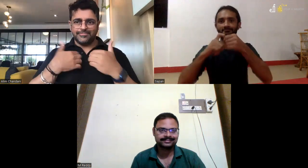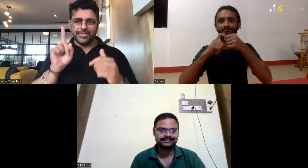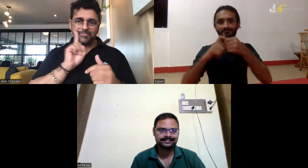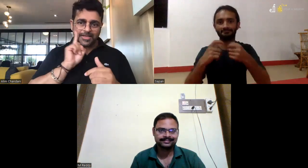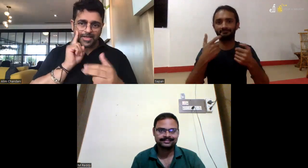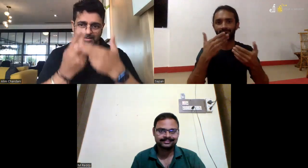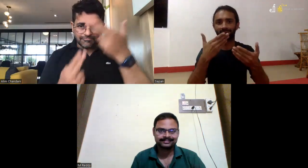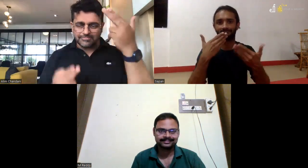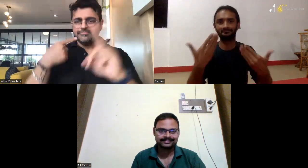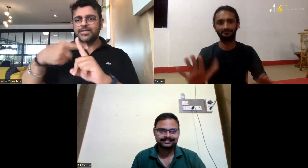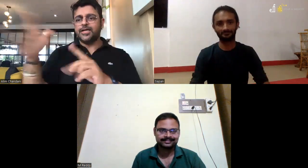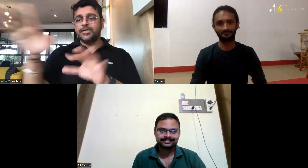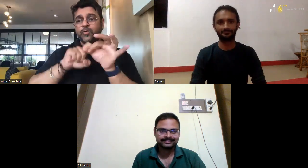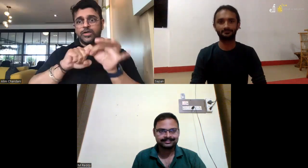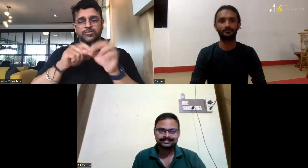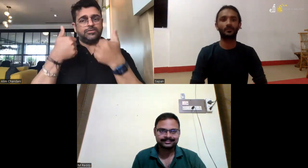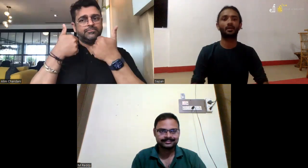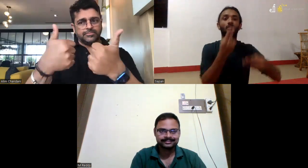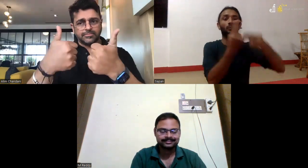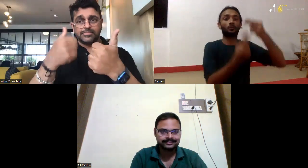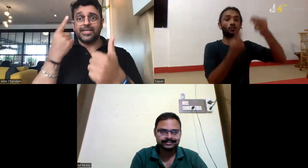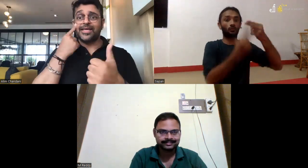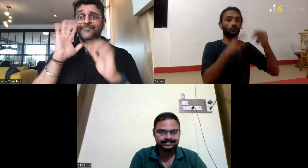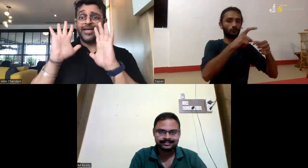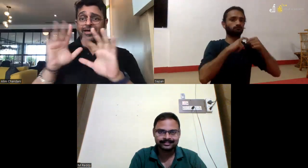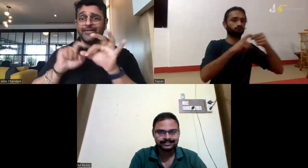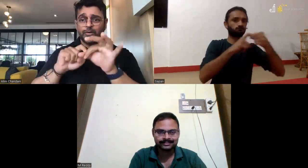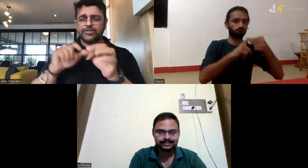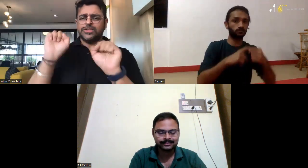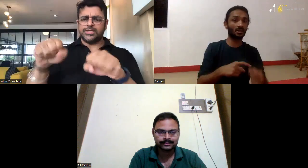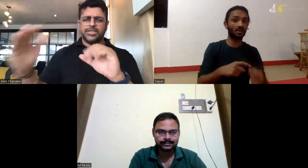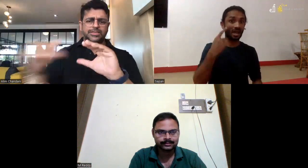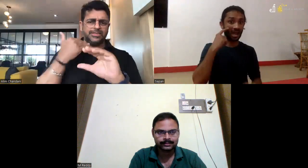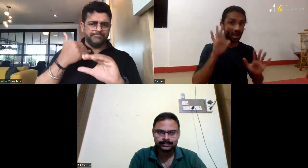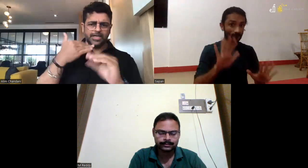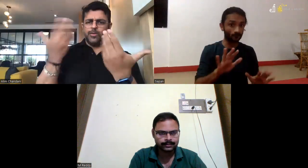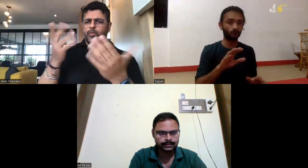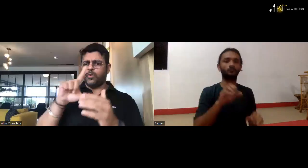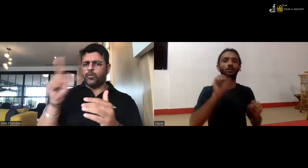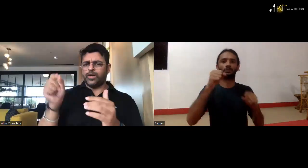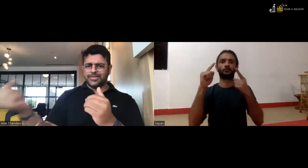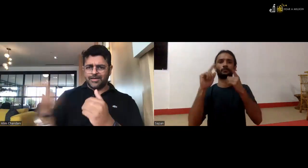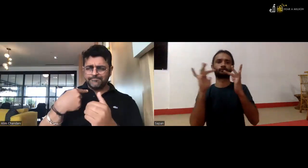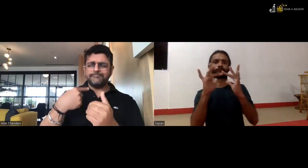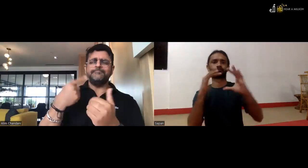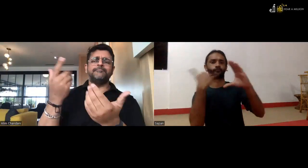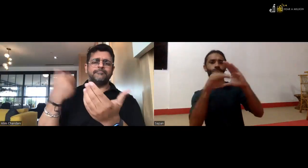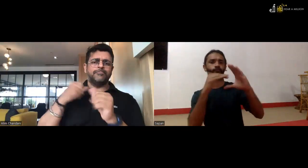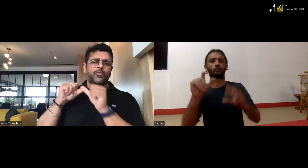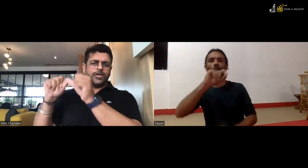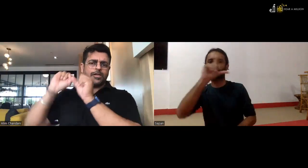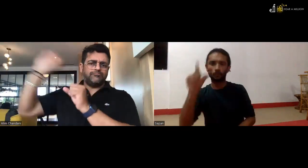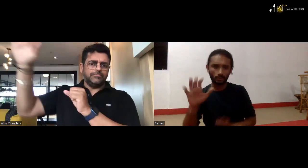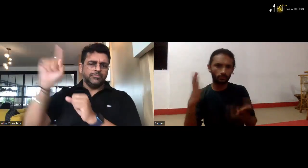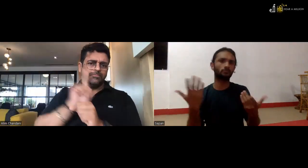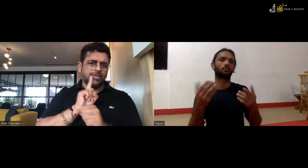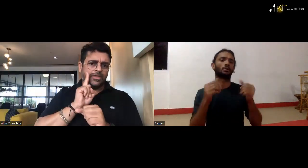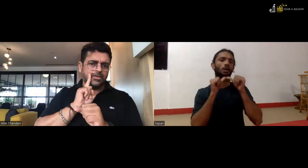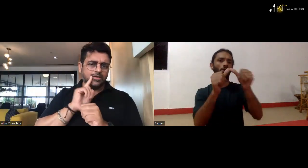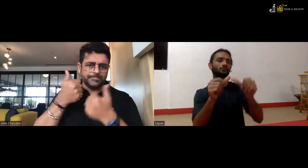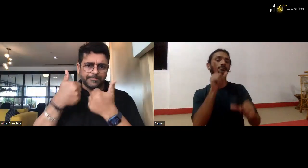across the information also, and then people will get to know. Let me clarify you something. In my opinion,